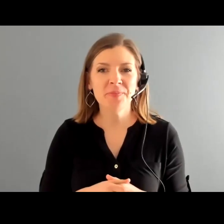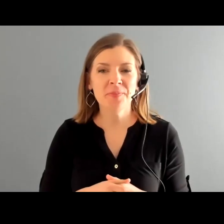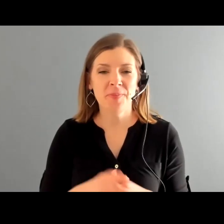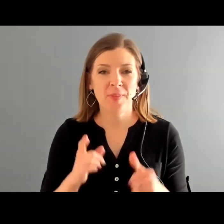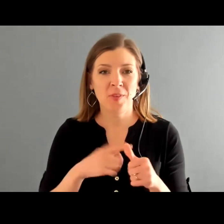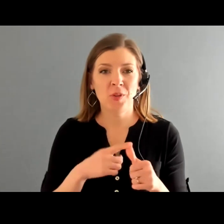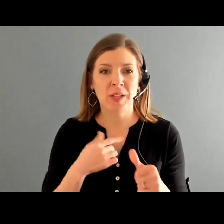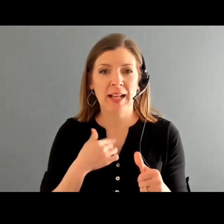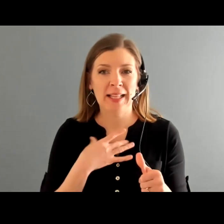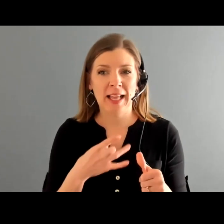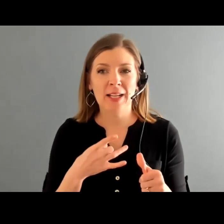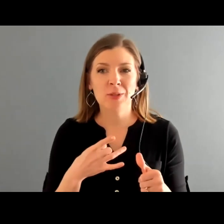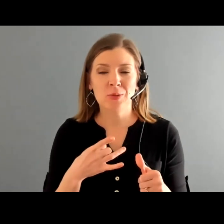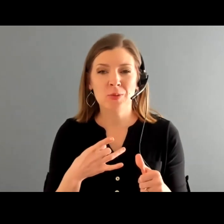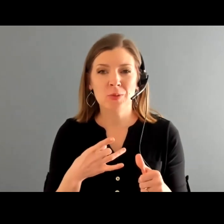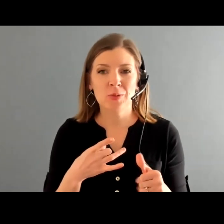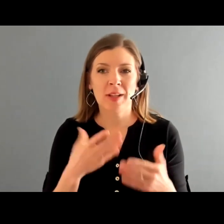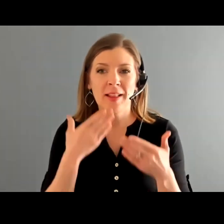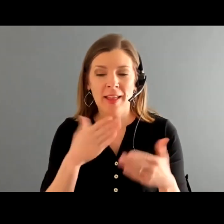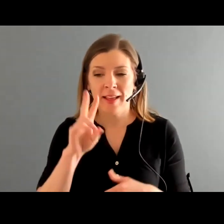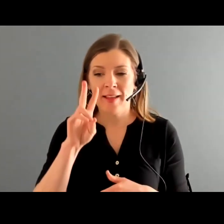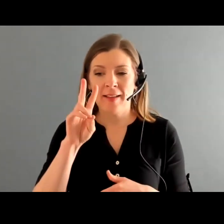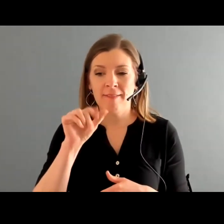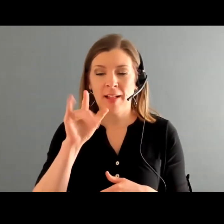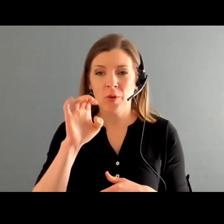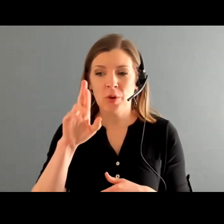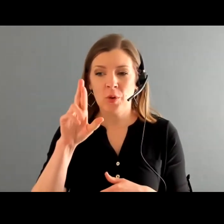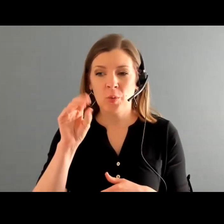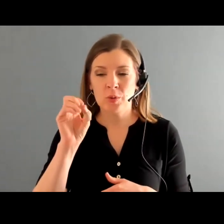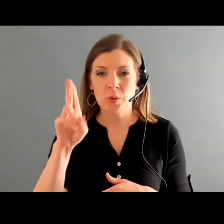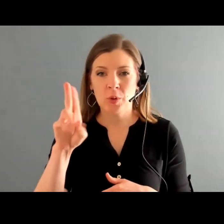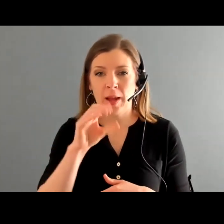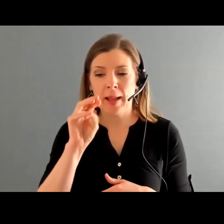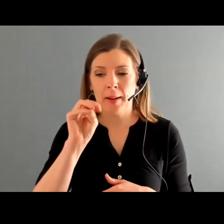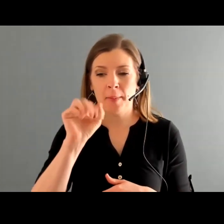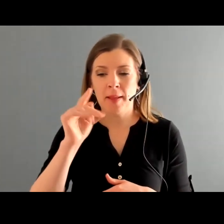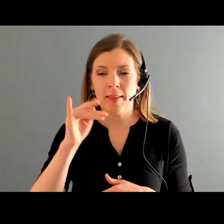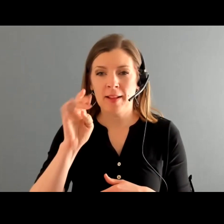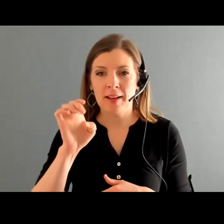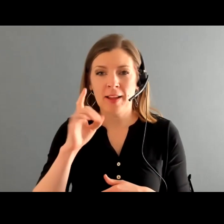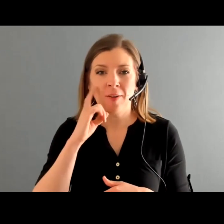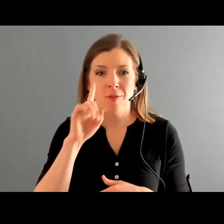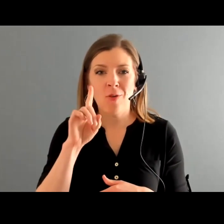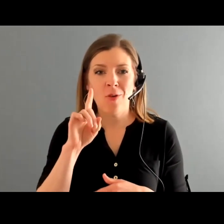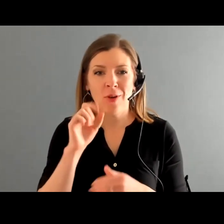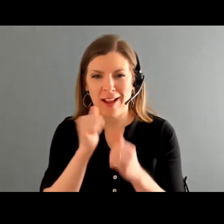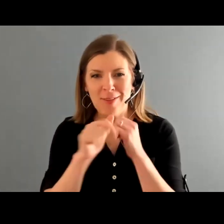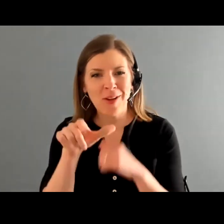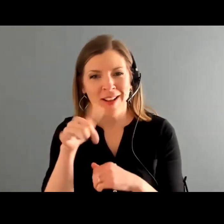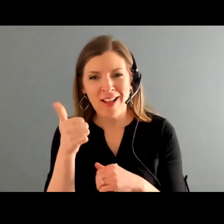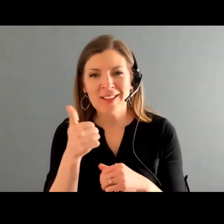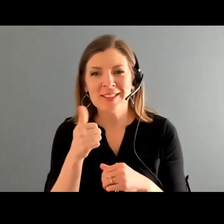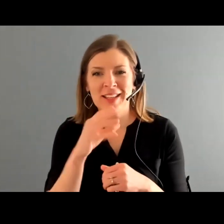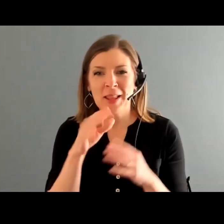to thank Valerie Russo and Mathilde Walker-Bilot and everyone else in the